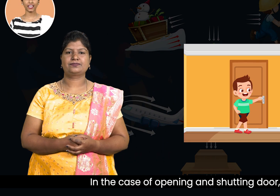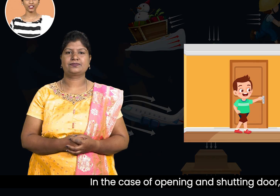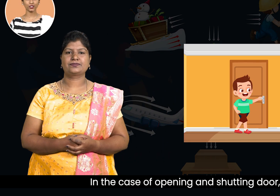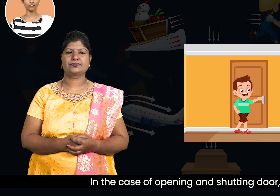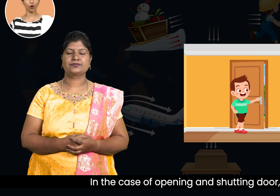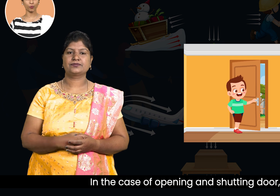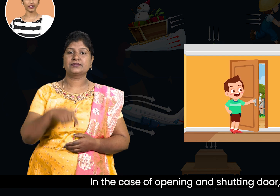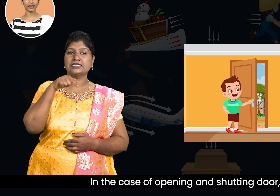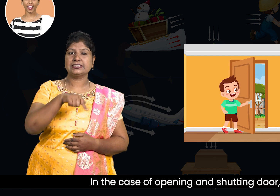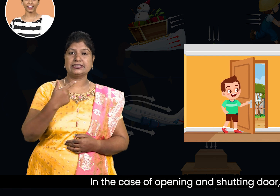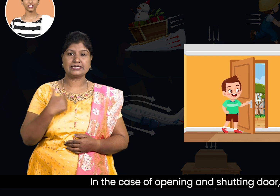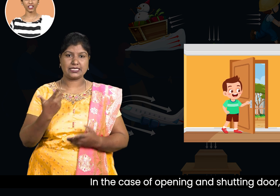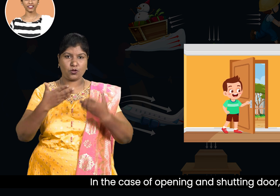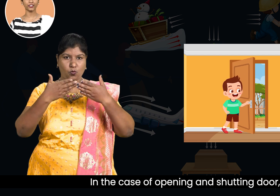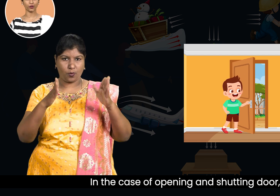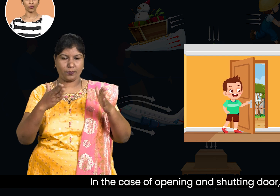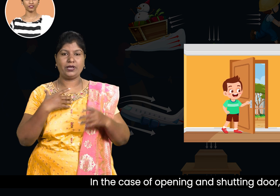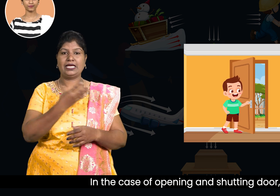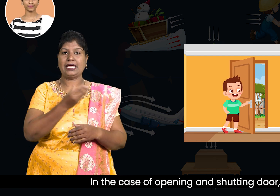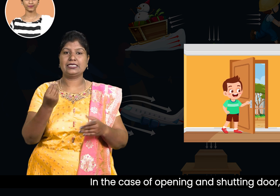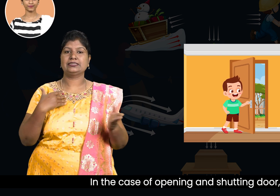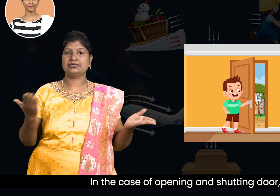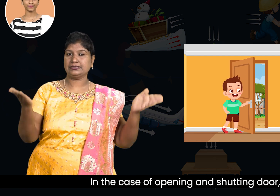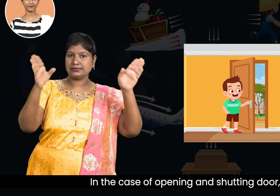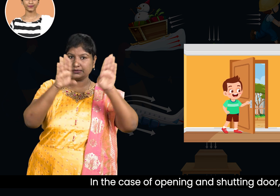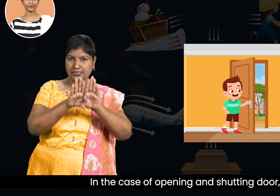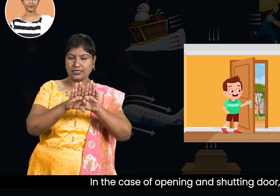In the case of opening and shutting door,